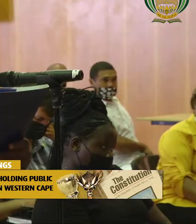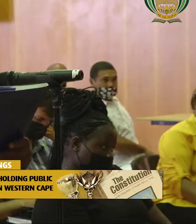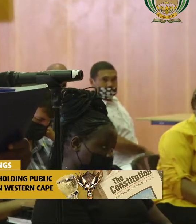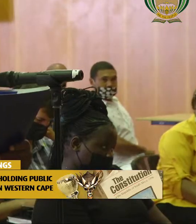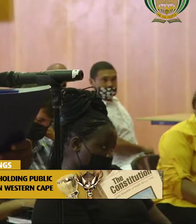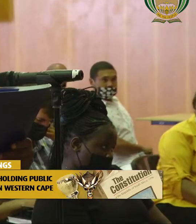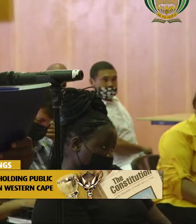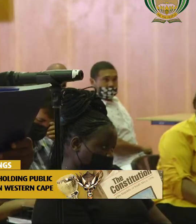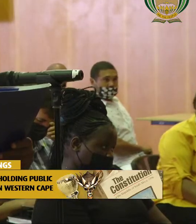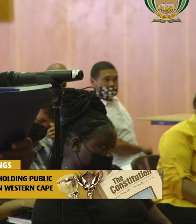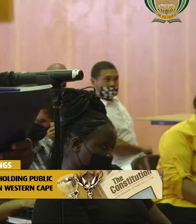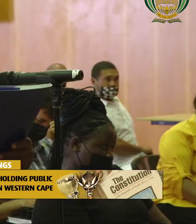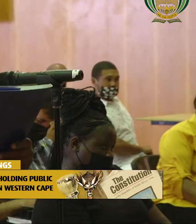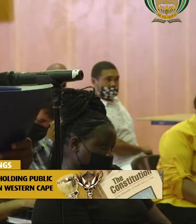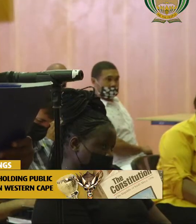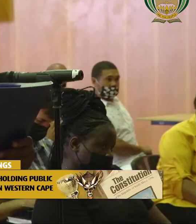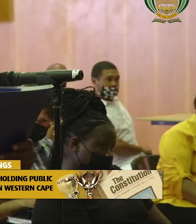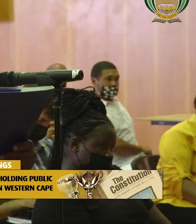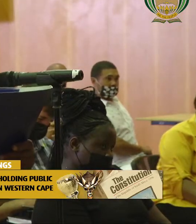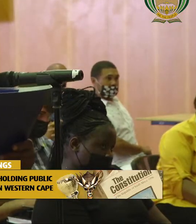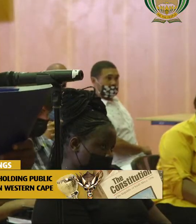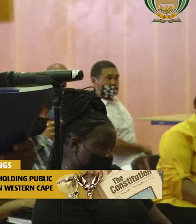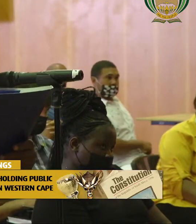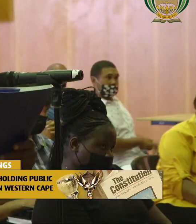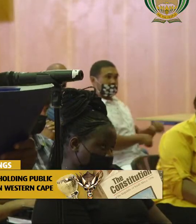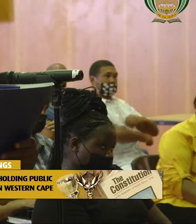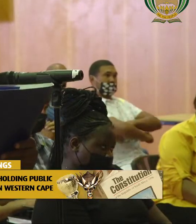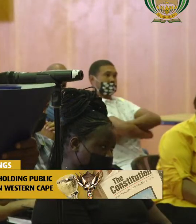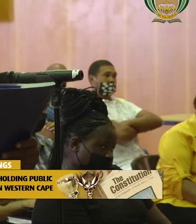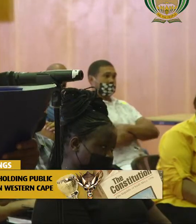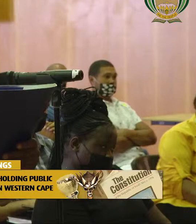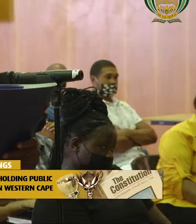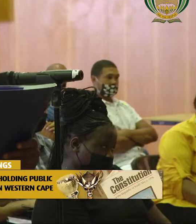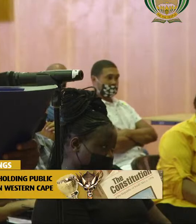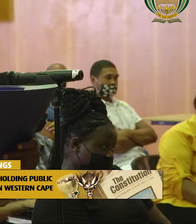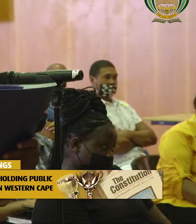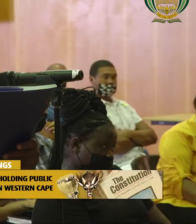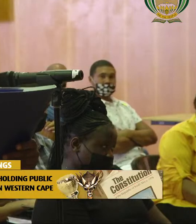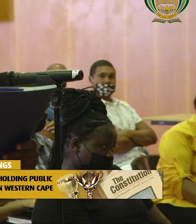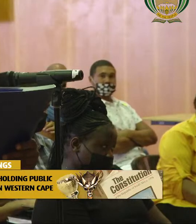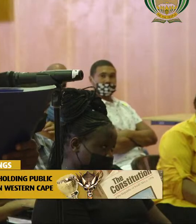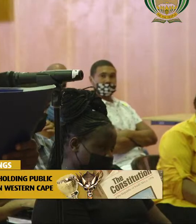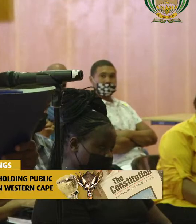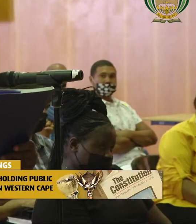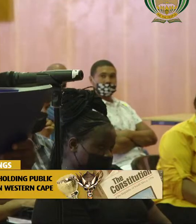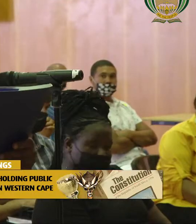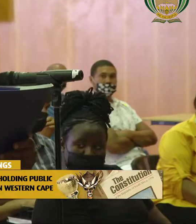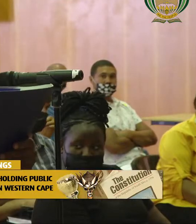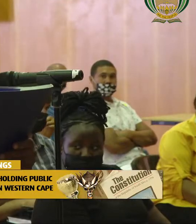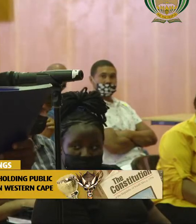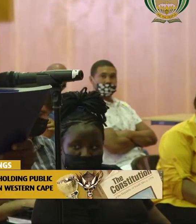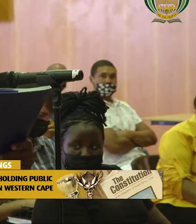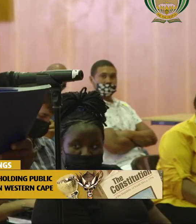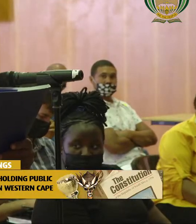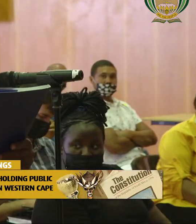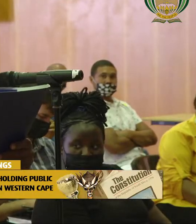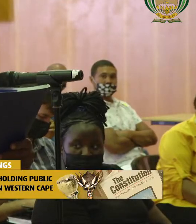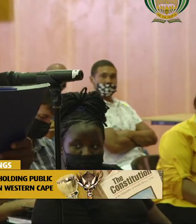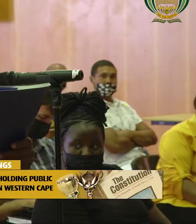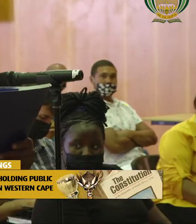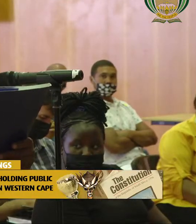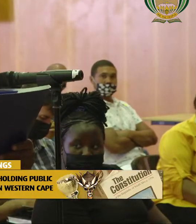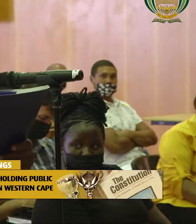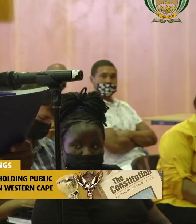there are wasted votes when voters vote for smaller parties who then don't get